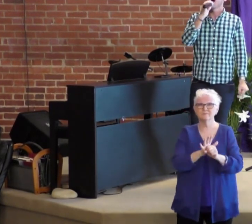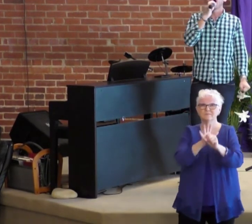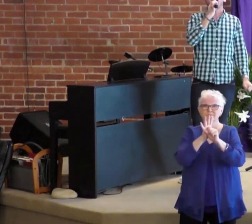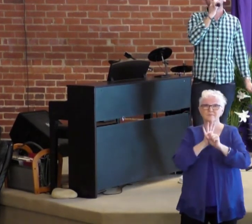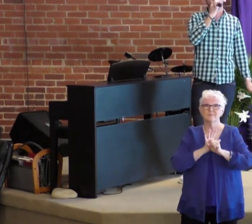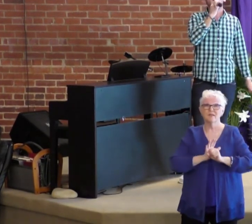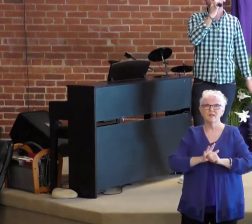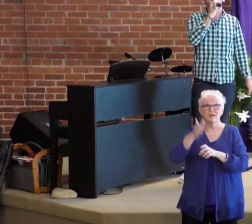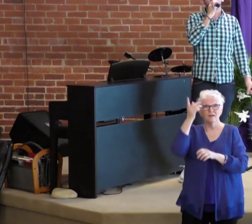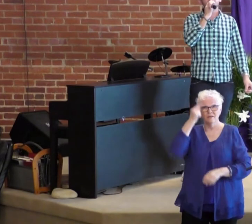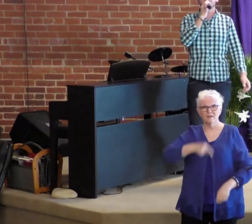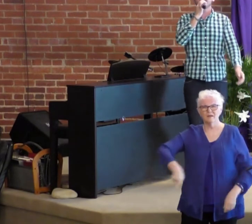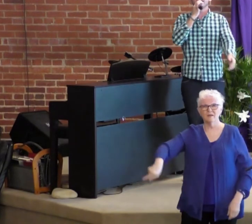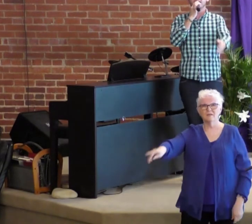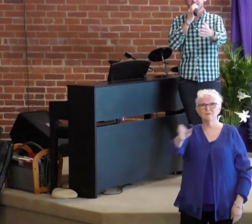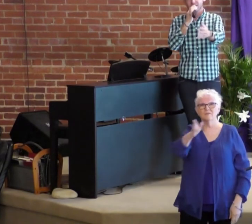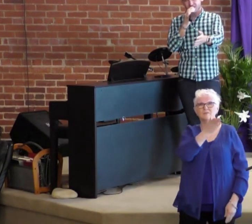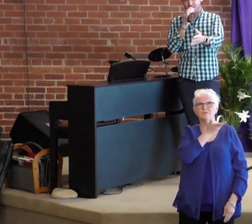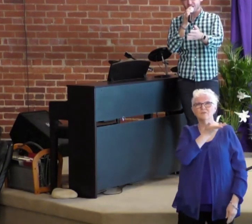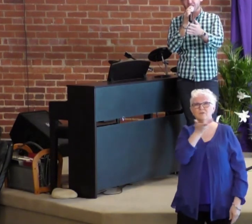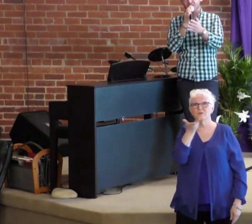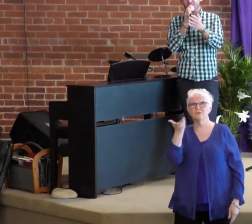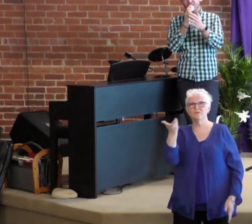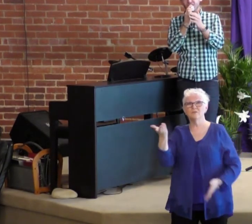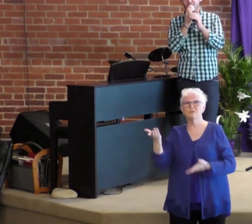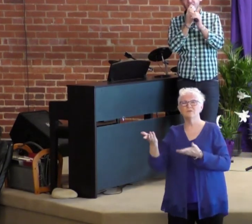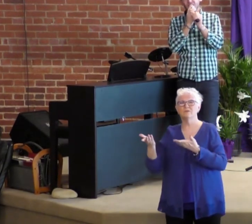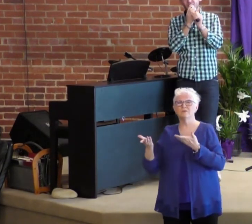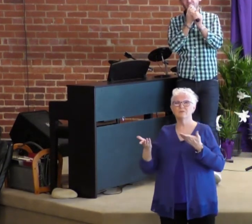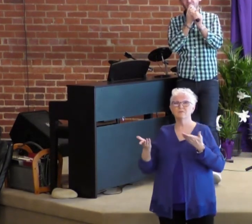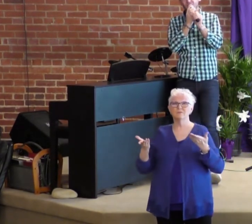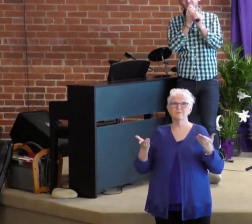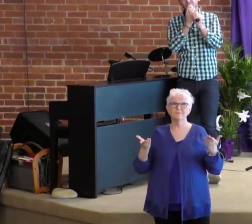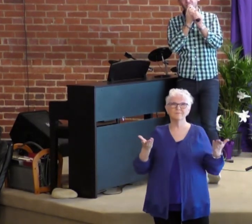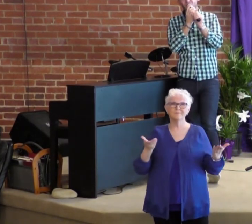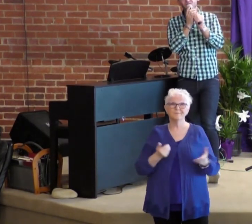promise I've made to you.